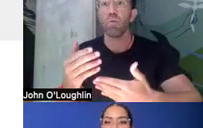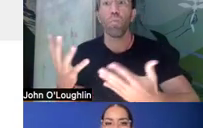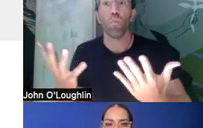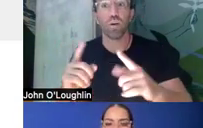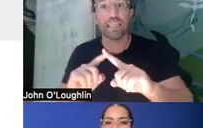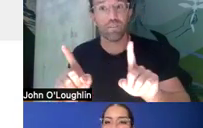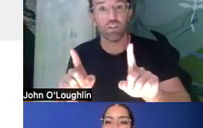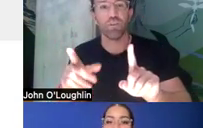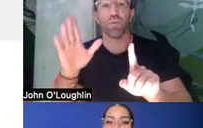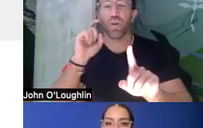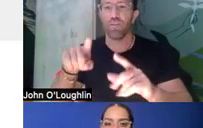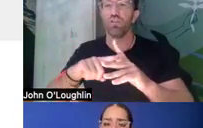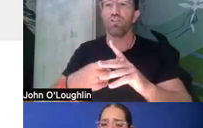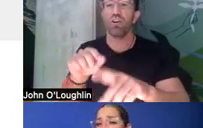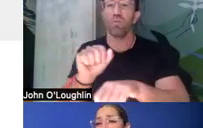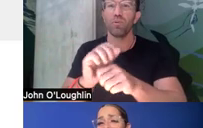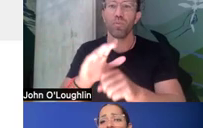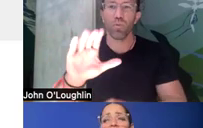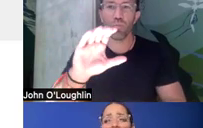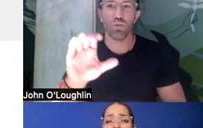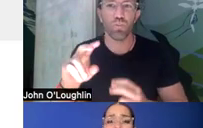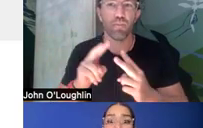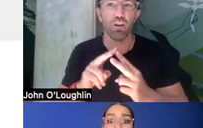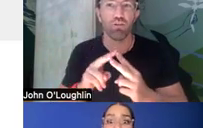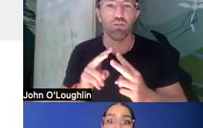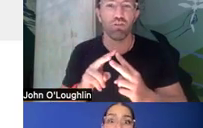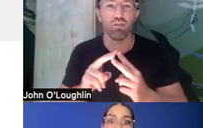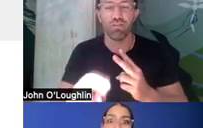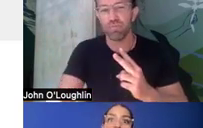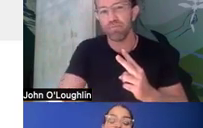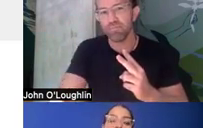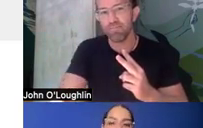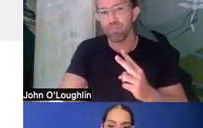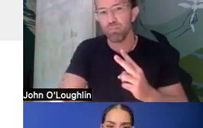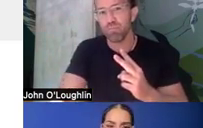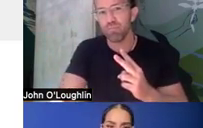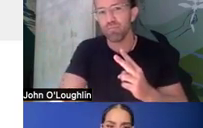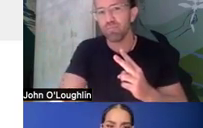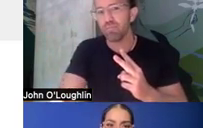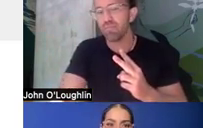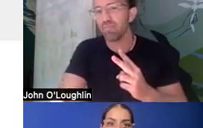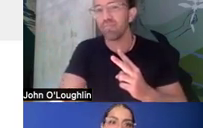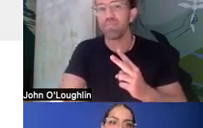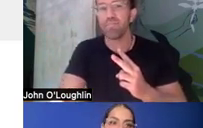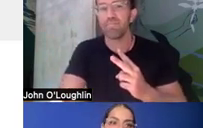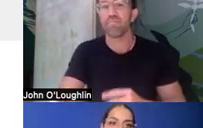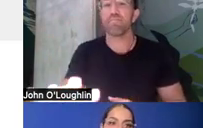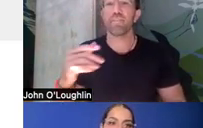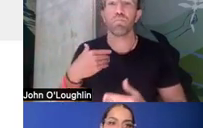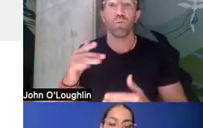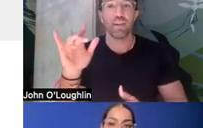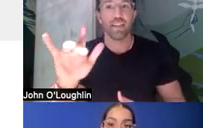That's what it looks like. So you're able to move along. And the difference is that you'll start to work with your Zoom partner, as you can see here.